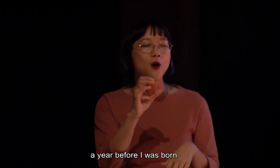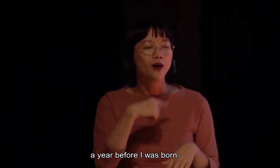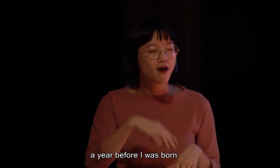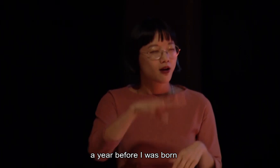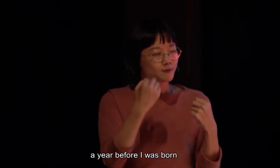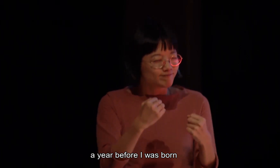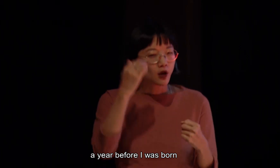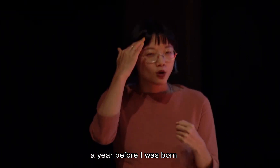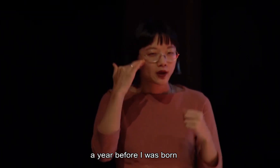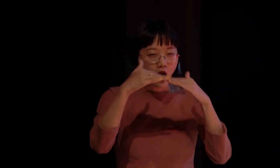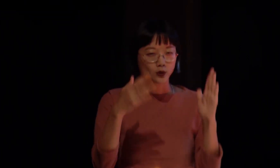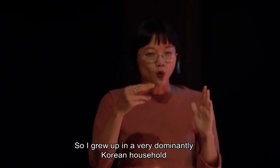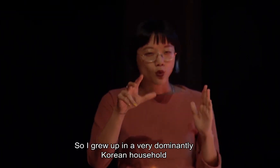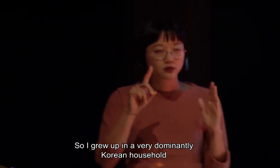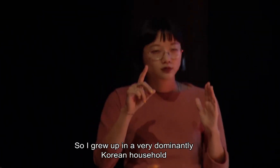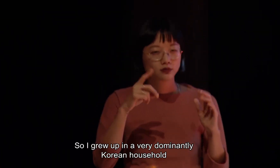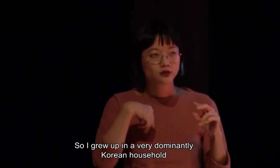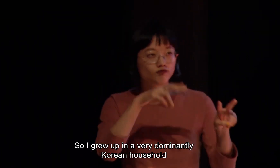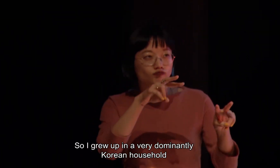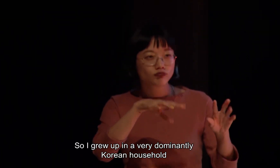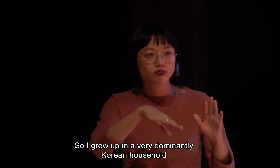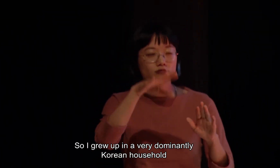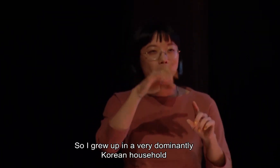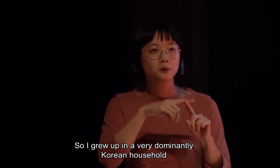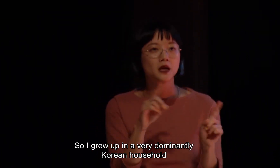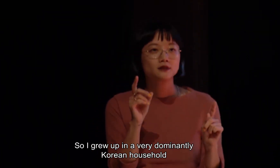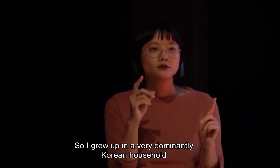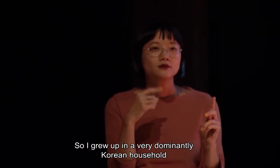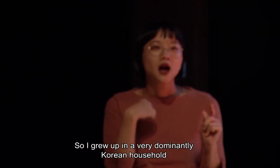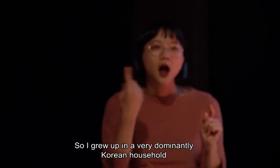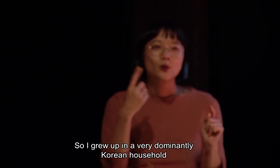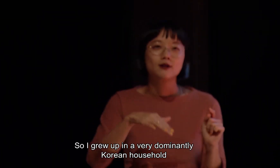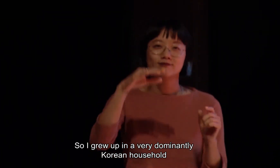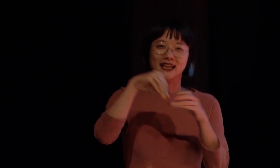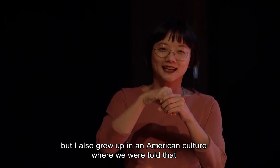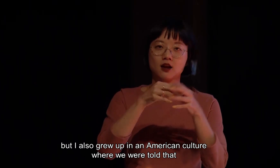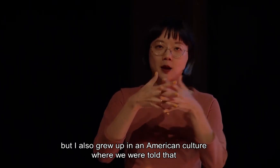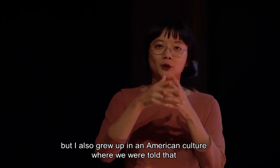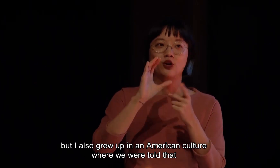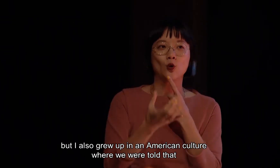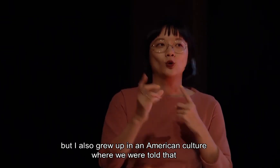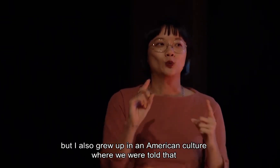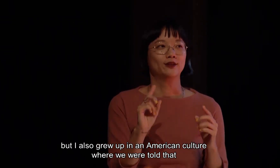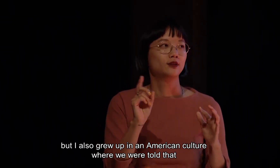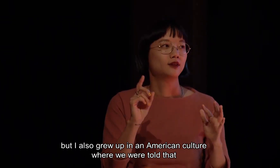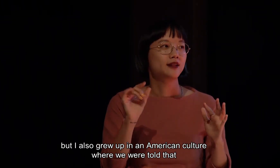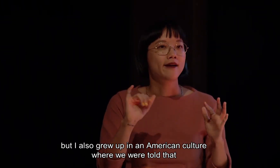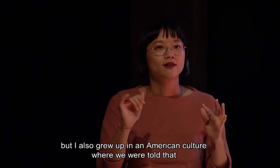year before I was born. So I grew up in a very dominantly Korean household, but I also grew up in an